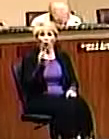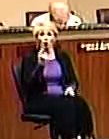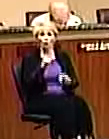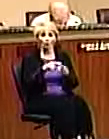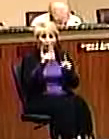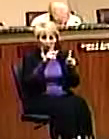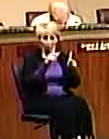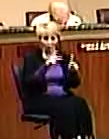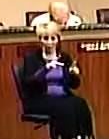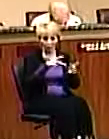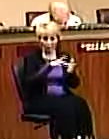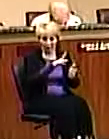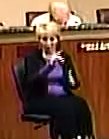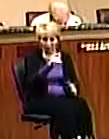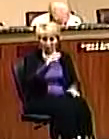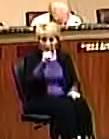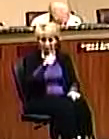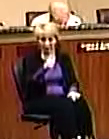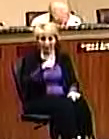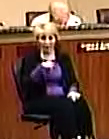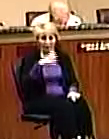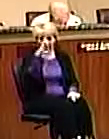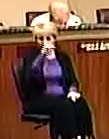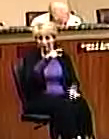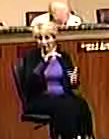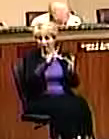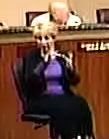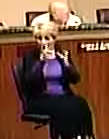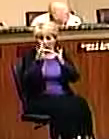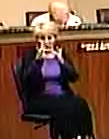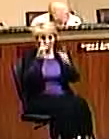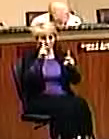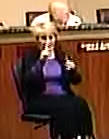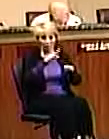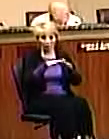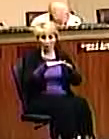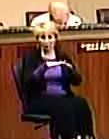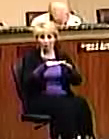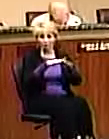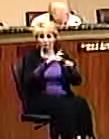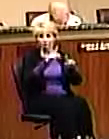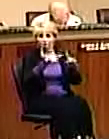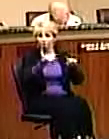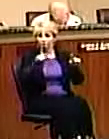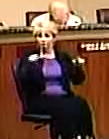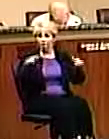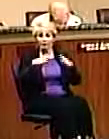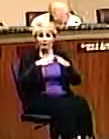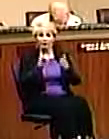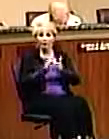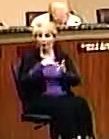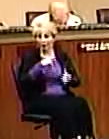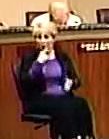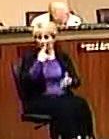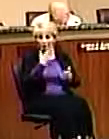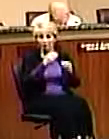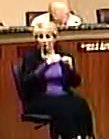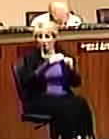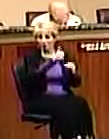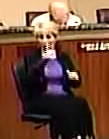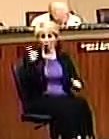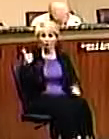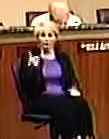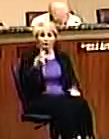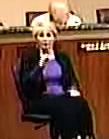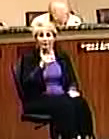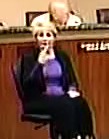the person will pay their bill or not. I don't know I guess they contact all the people along the stream of the towns that I've mentioned and maybe more, and